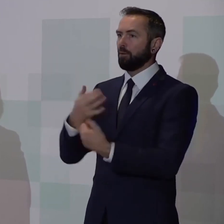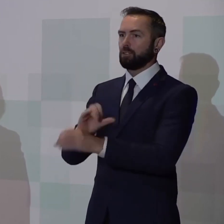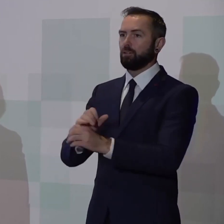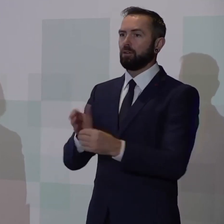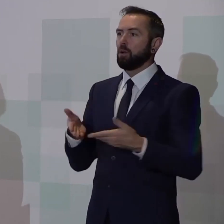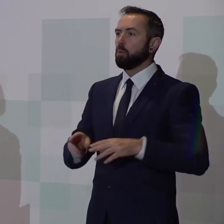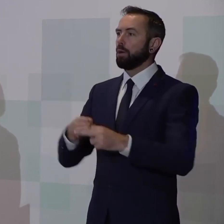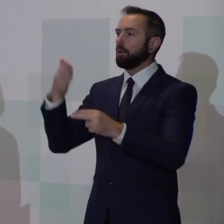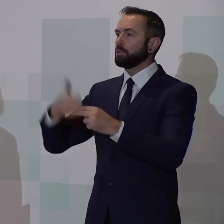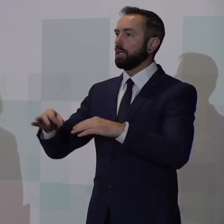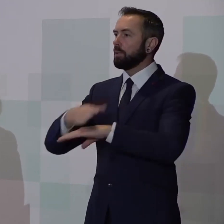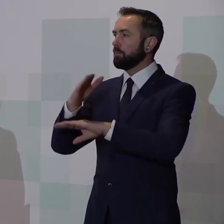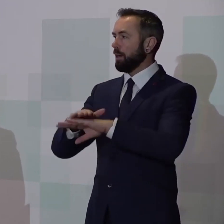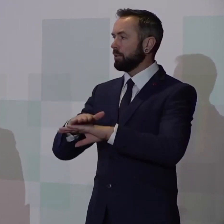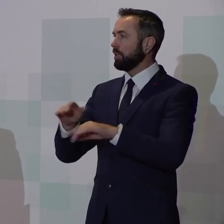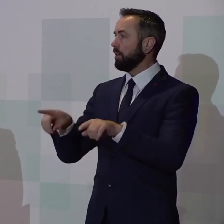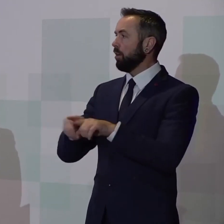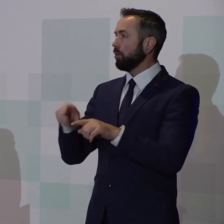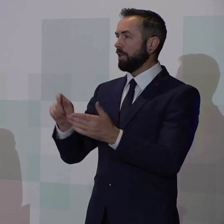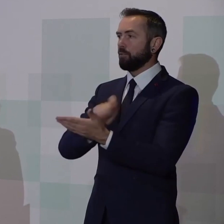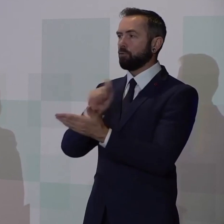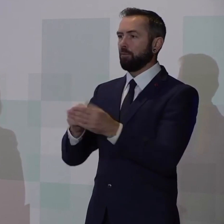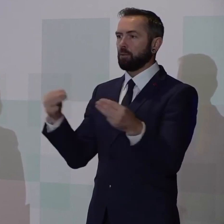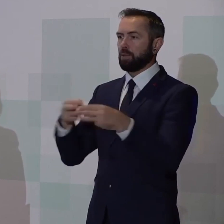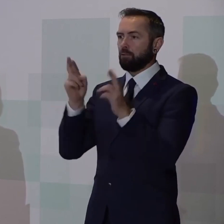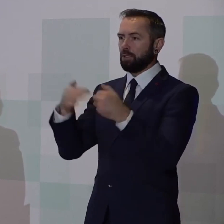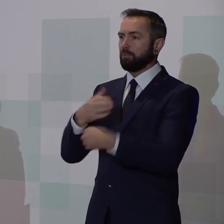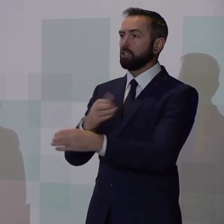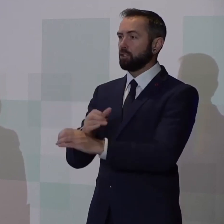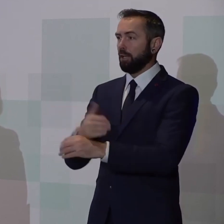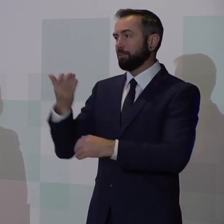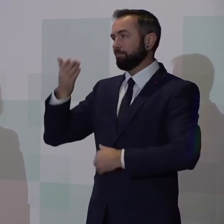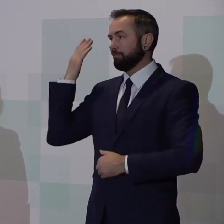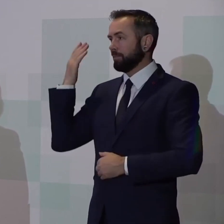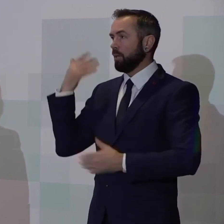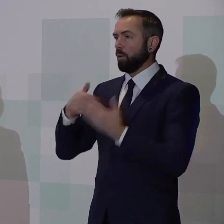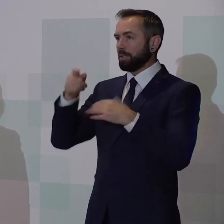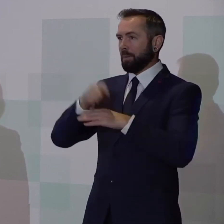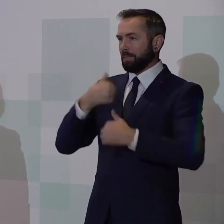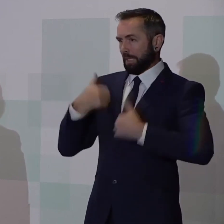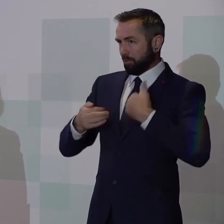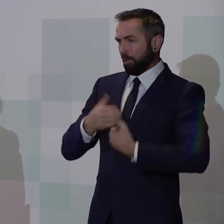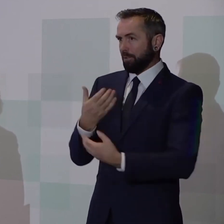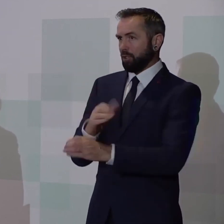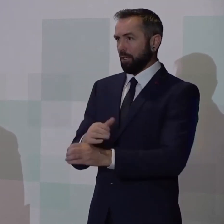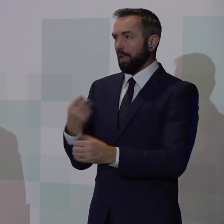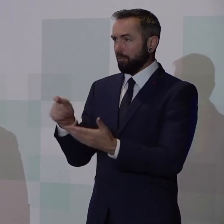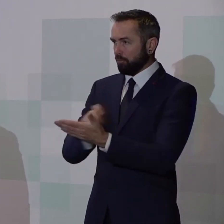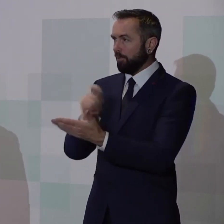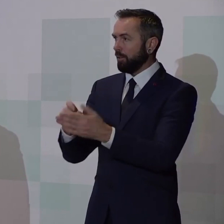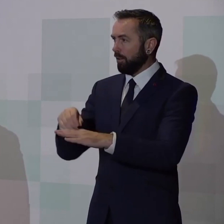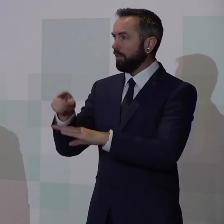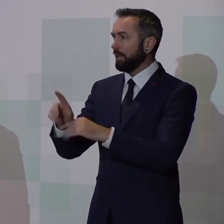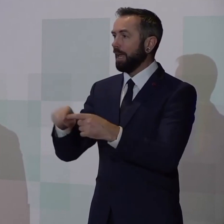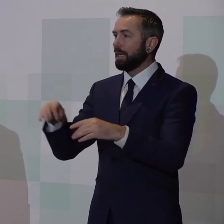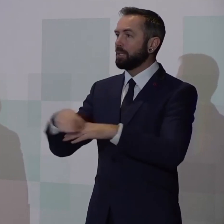marriage. And of course, we've had a referendum protecting the rights of the child, the best interests of the child, and on marriage